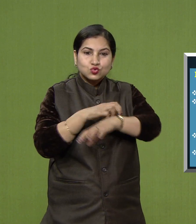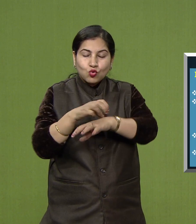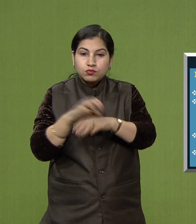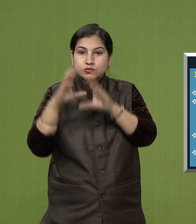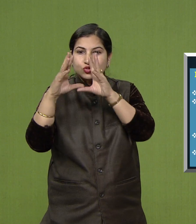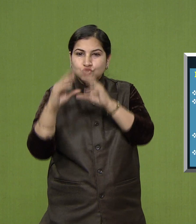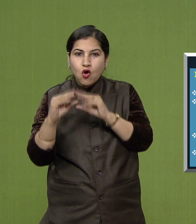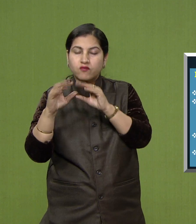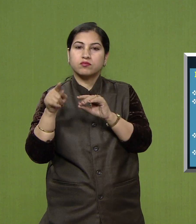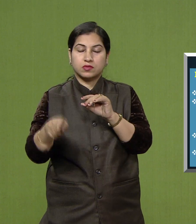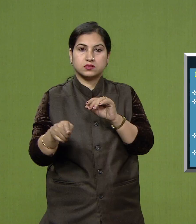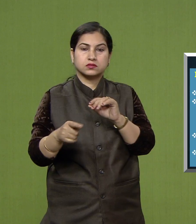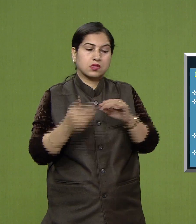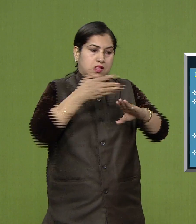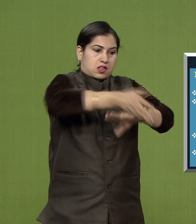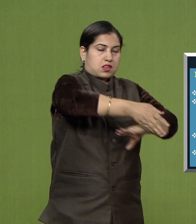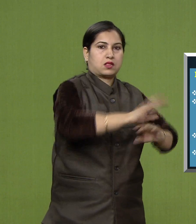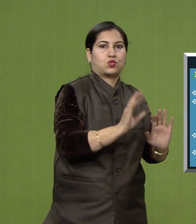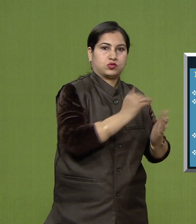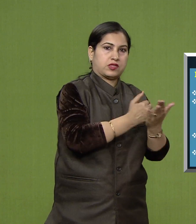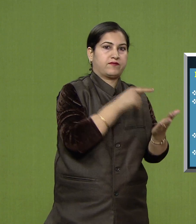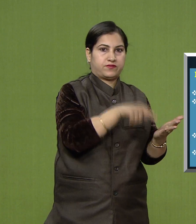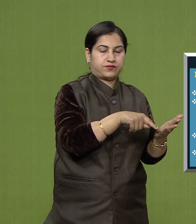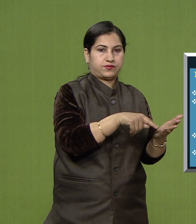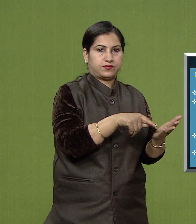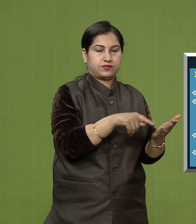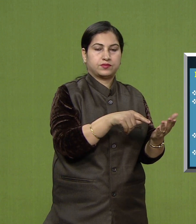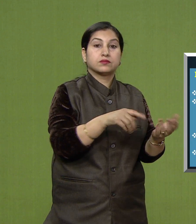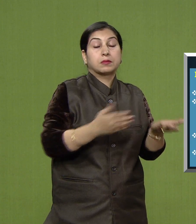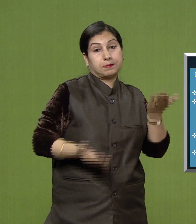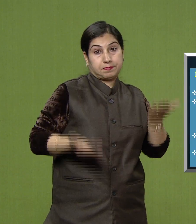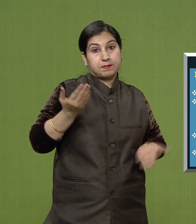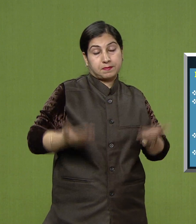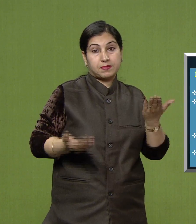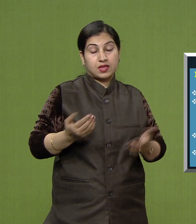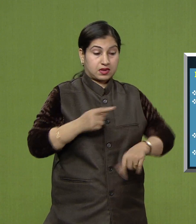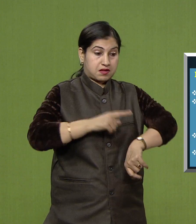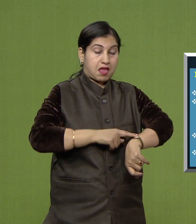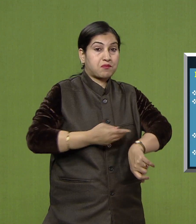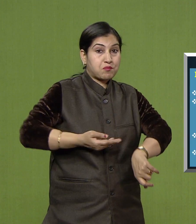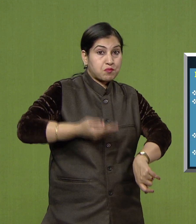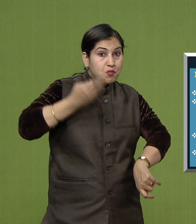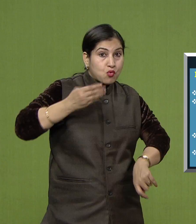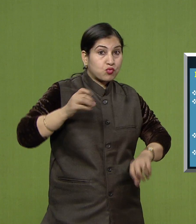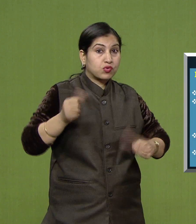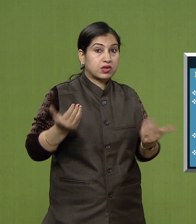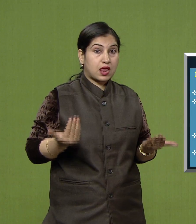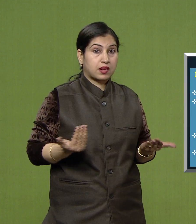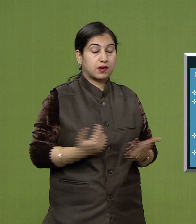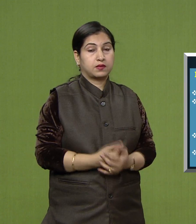reagents as these are less harmful, though it might take a little longer to remove the